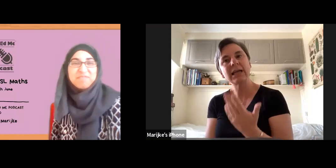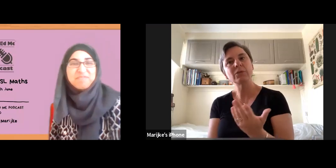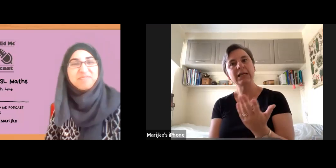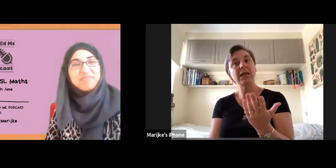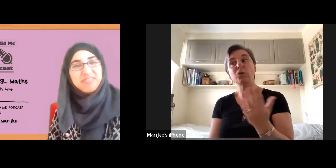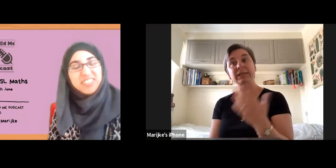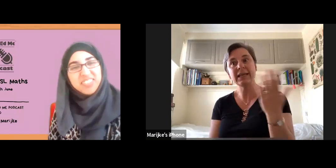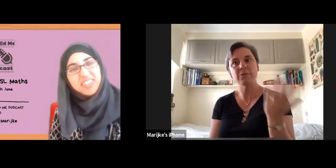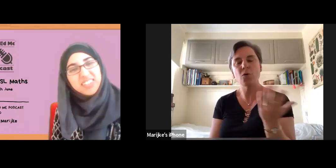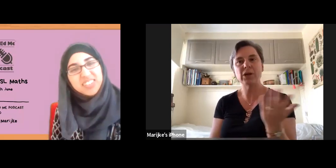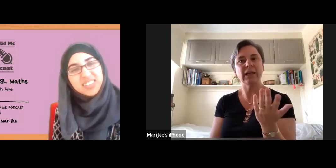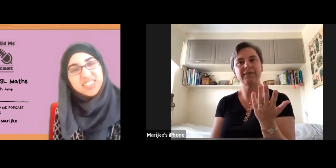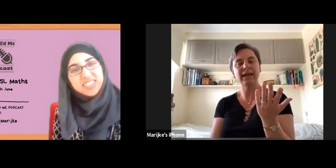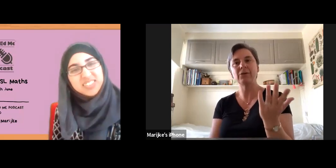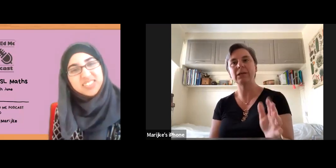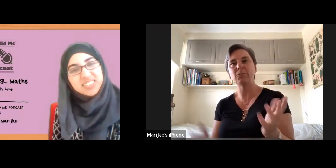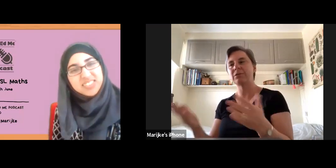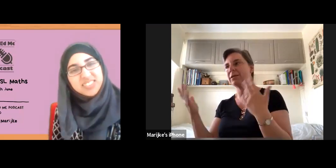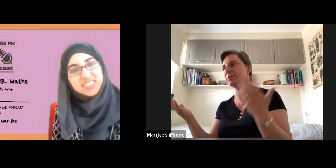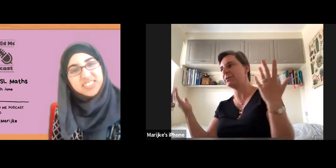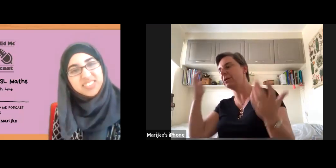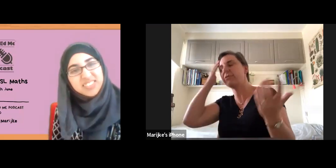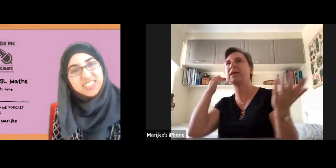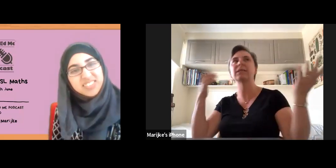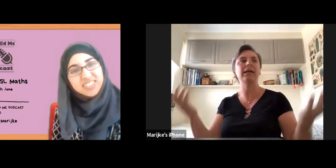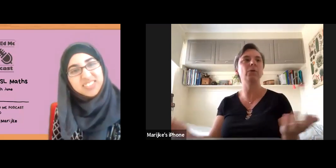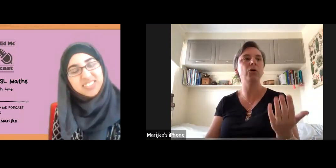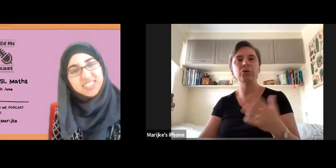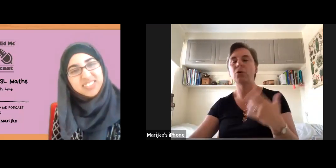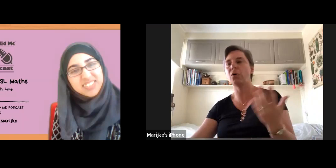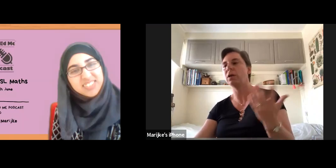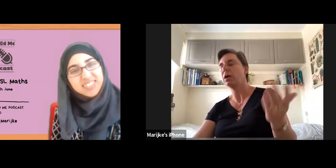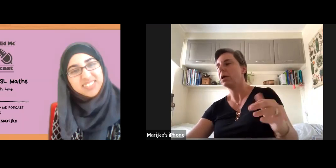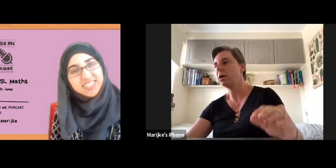was asking wasn't even working anything out. It was you know, things like what you call